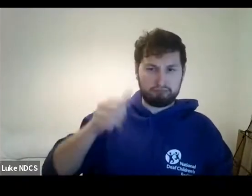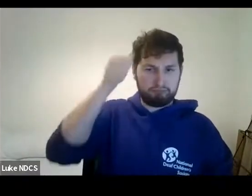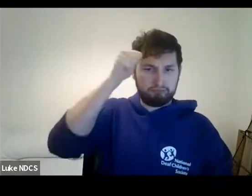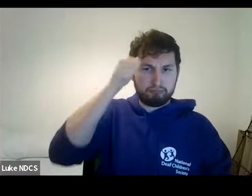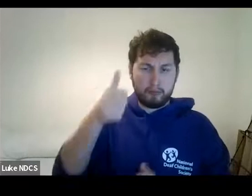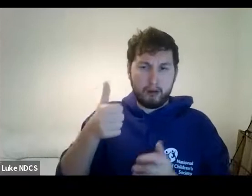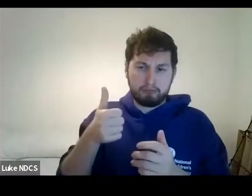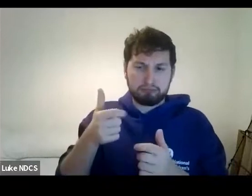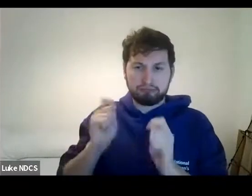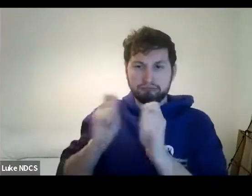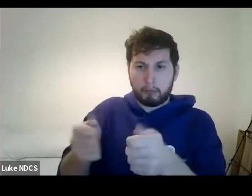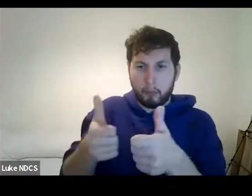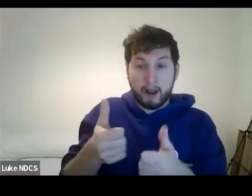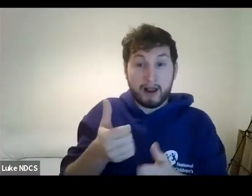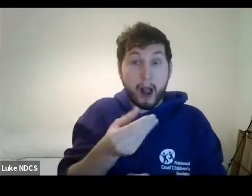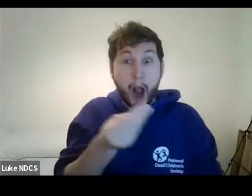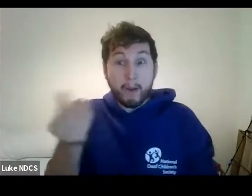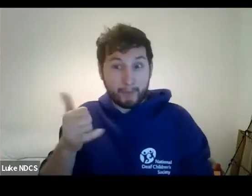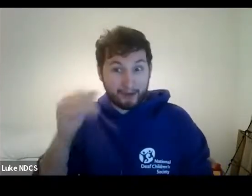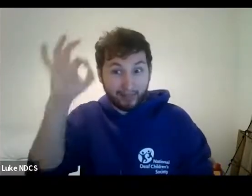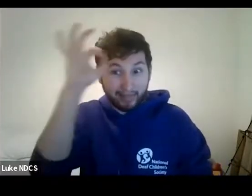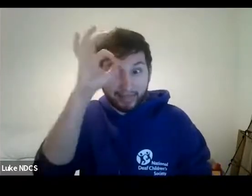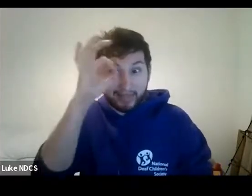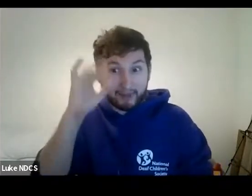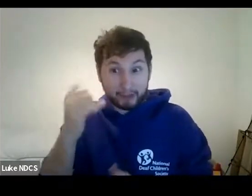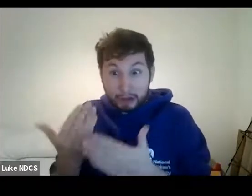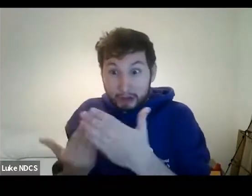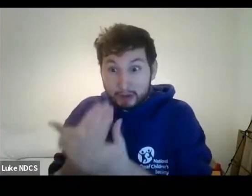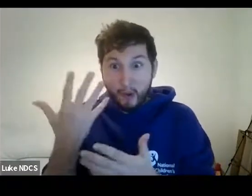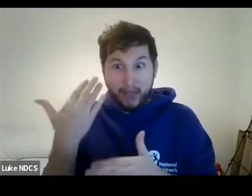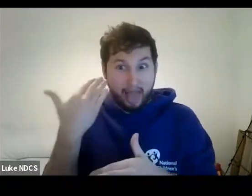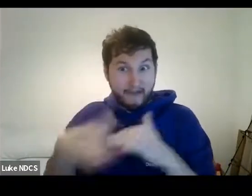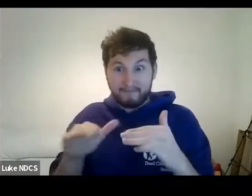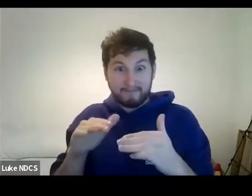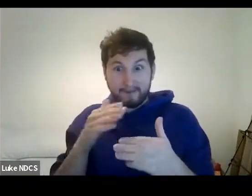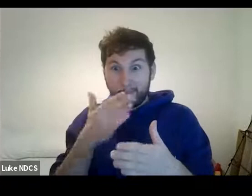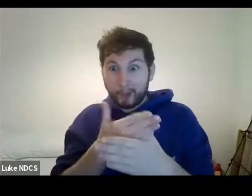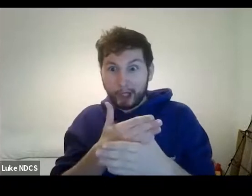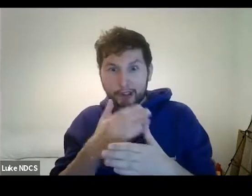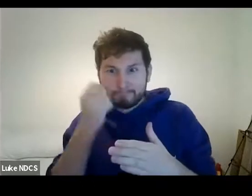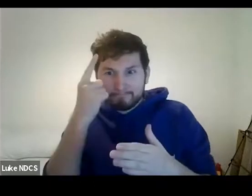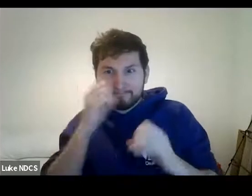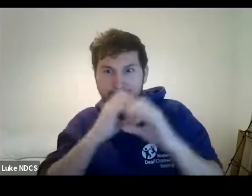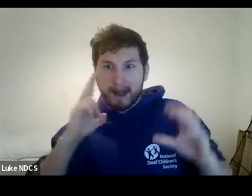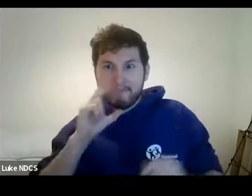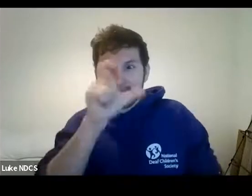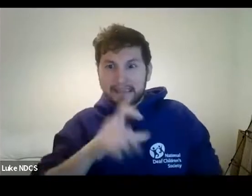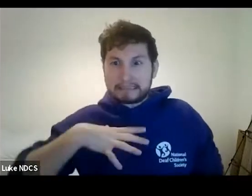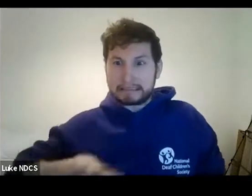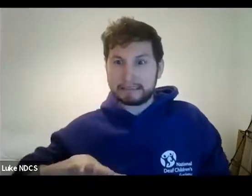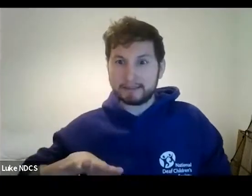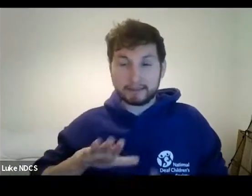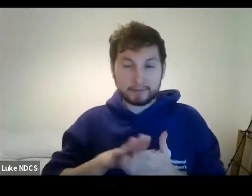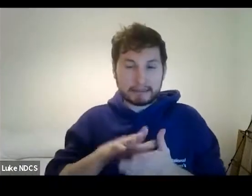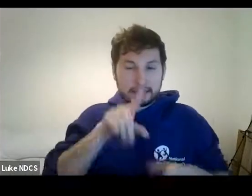with working with deaf people and have a better understanding of the needs of deaf people. Other Access to Work advisors might be new. They might have never worked